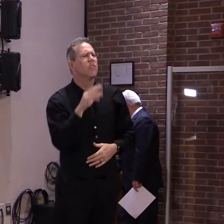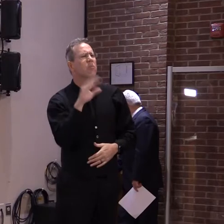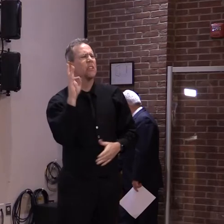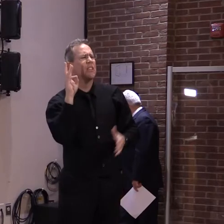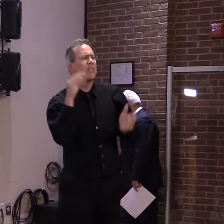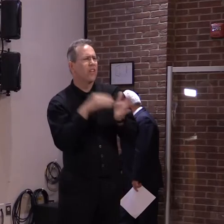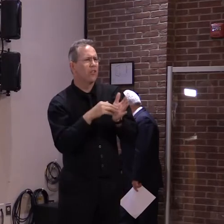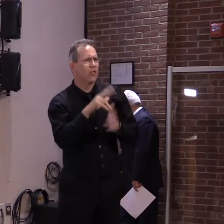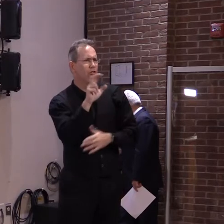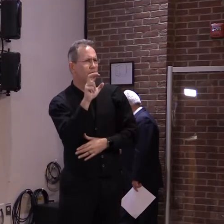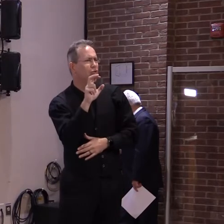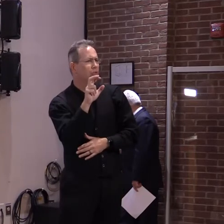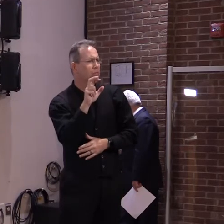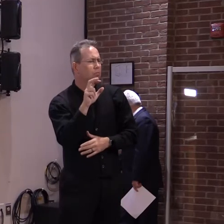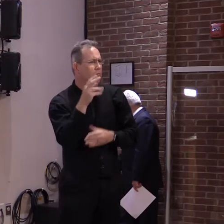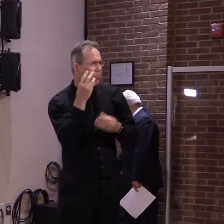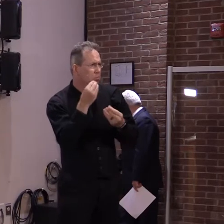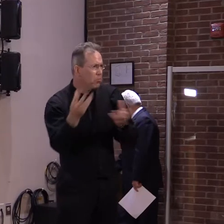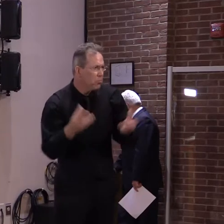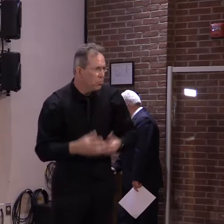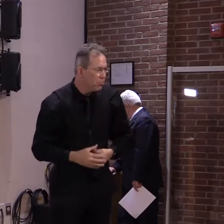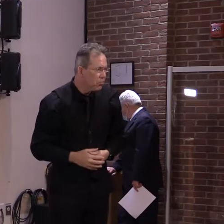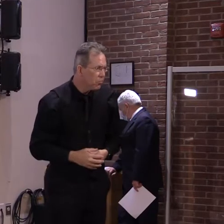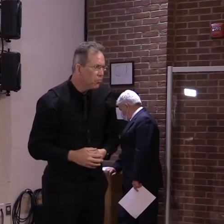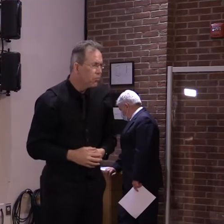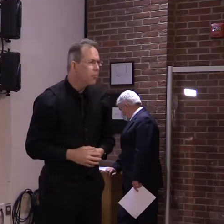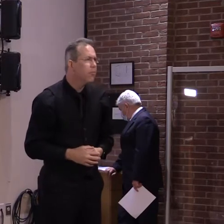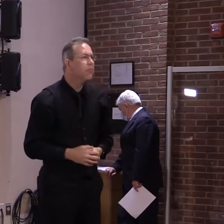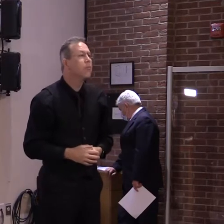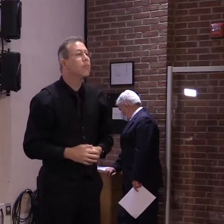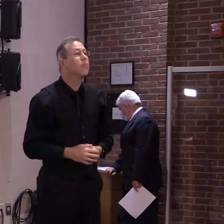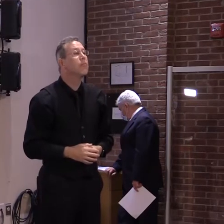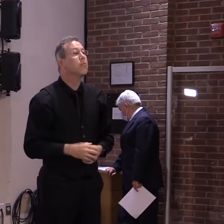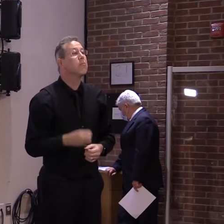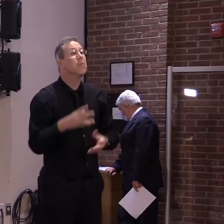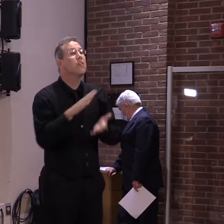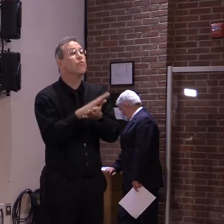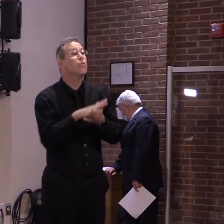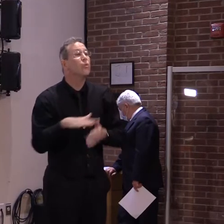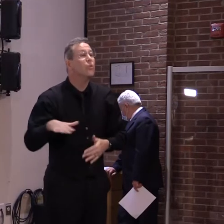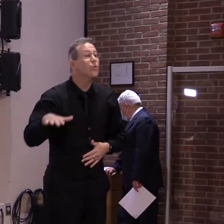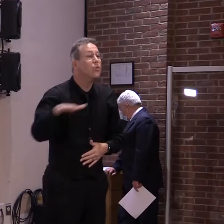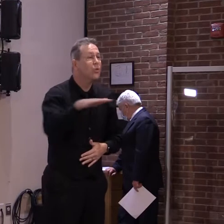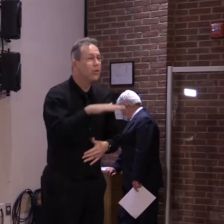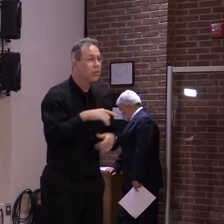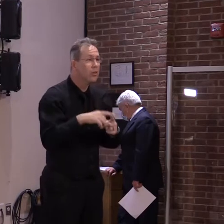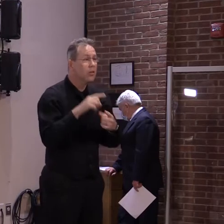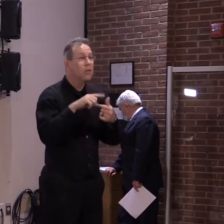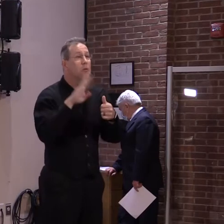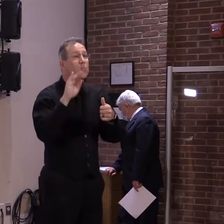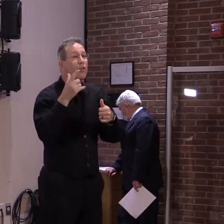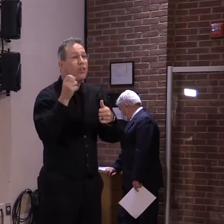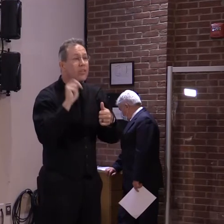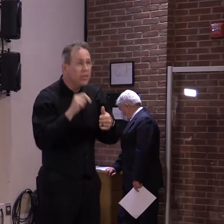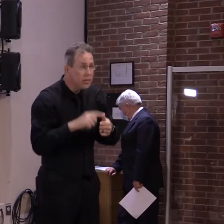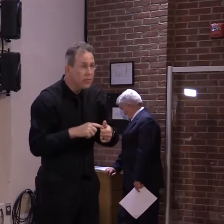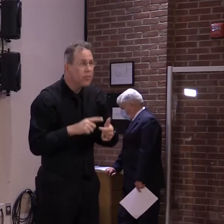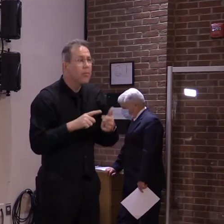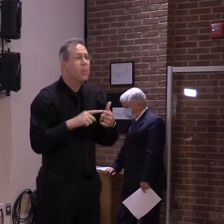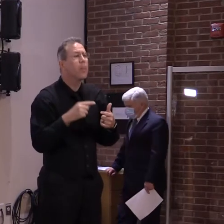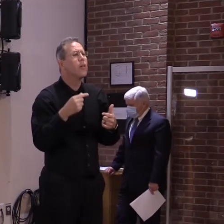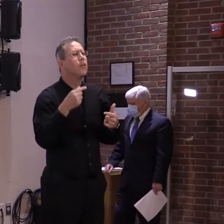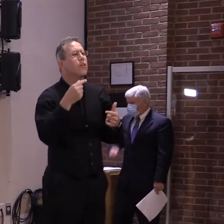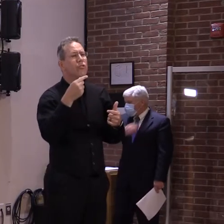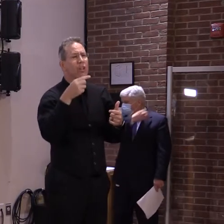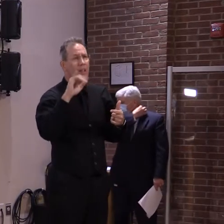districts will participate in the pilot program this spring: Burlington School District, the Grand Isle Supervisory Union,